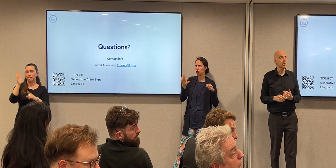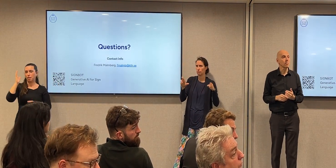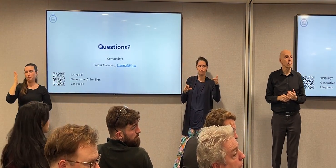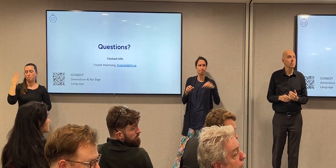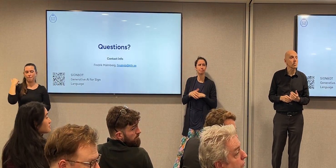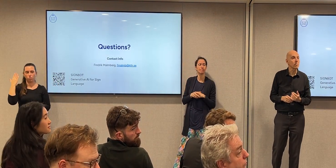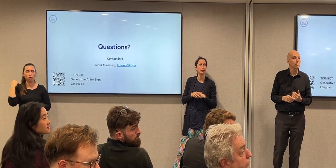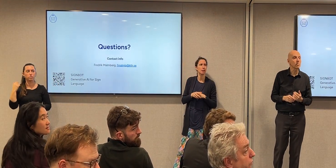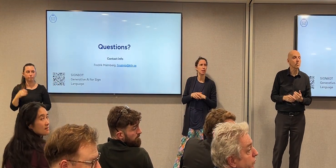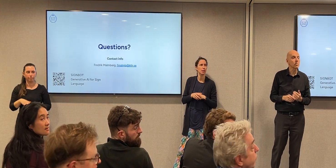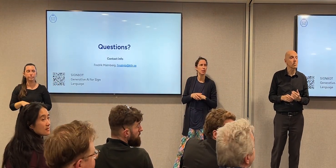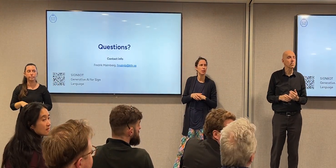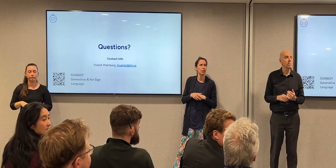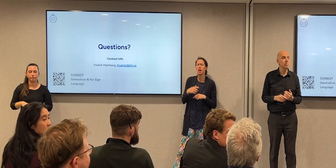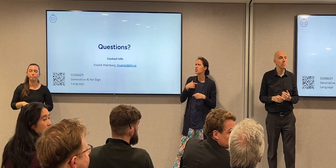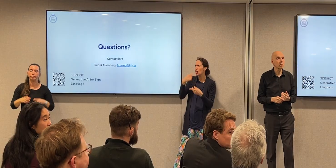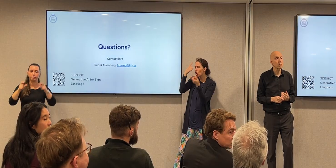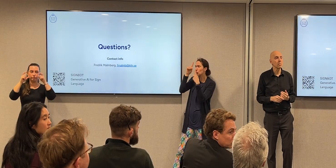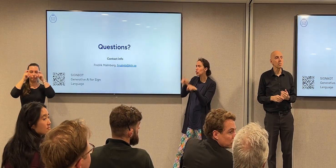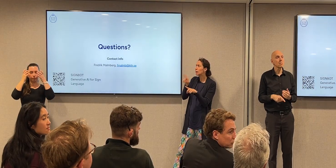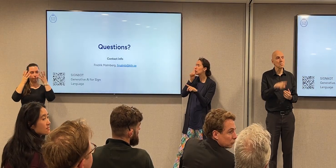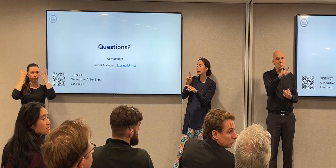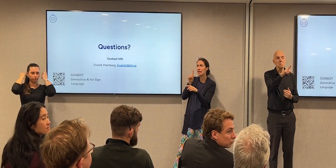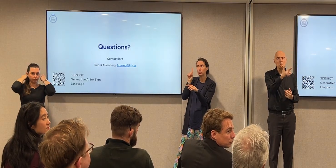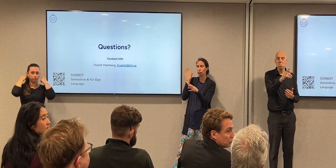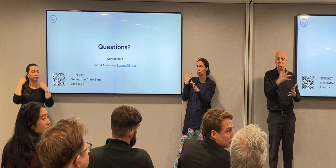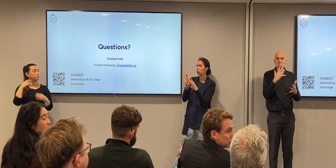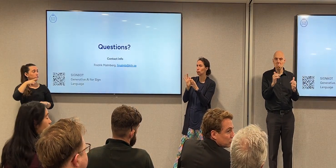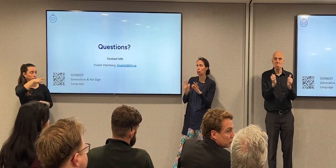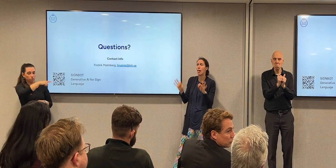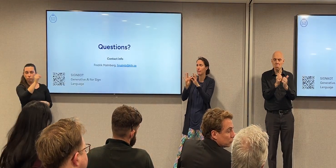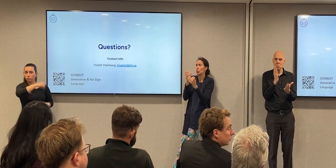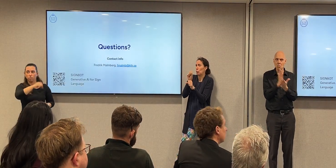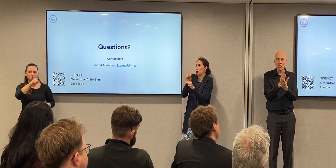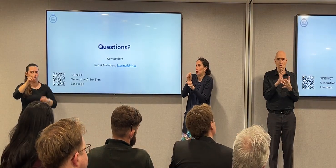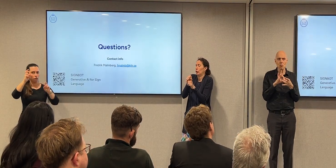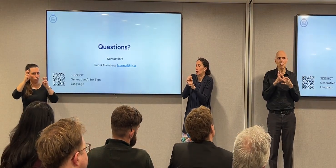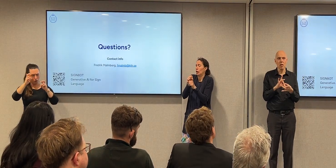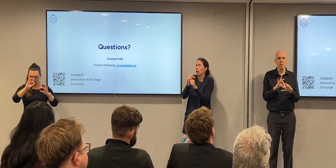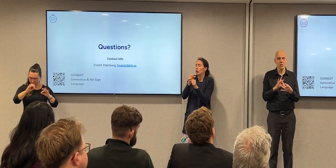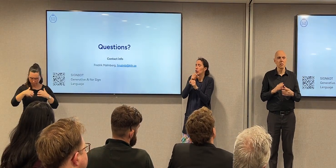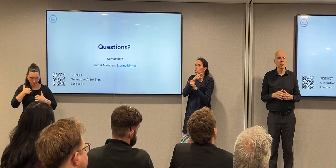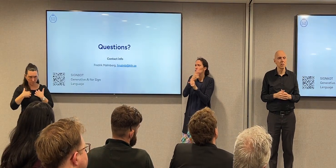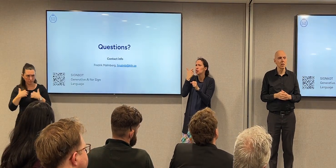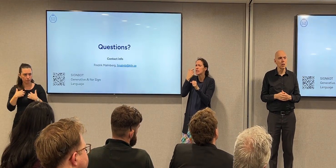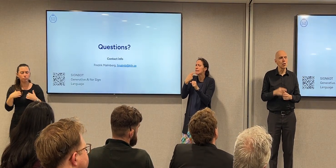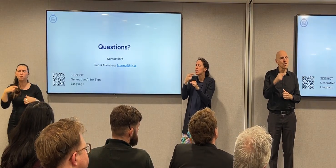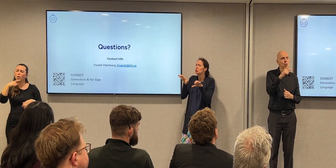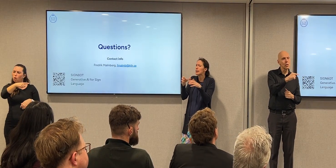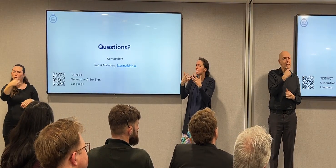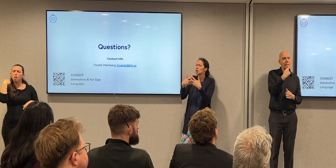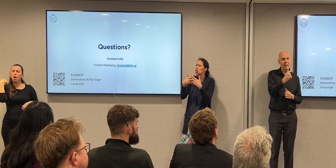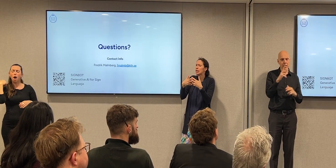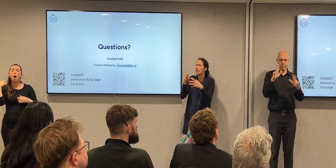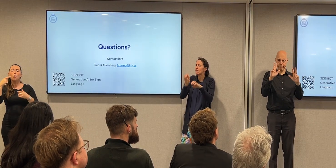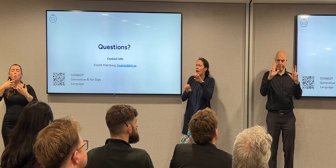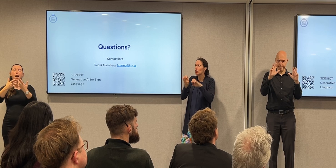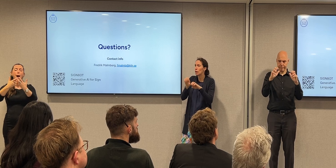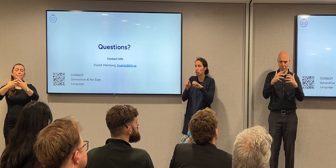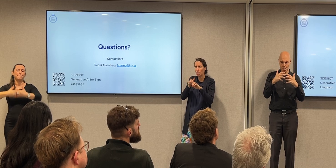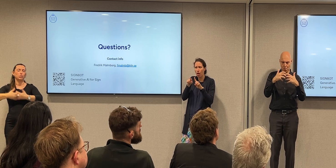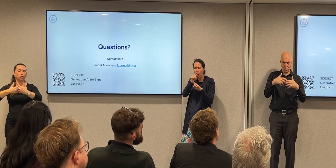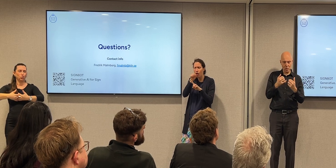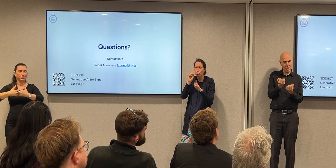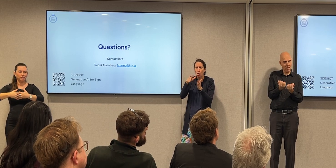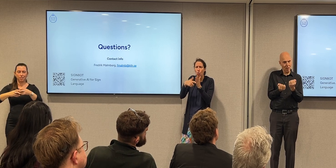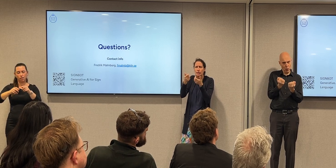Thank you. Yeah, I agree. Very relevant work. I was wondering, you said that you just did machine evaluations, but did you